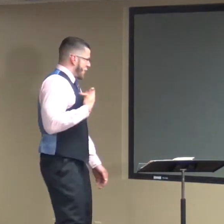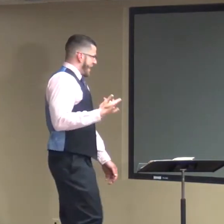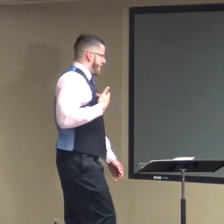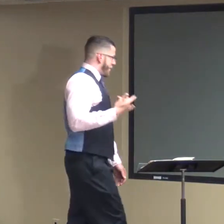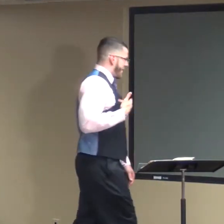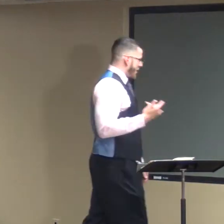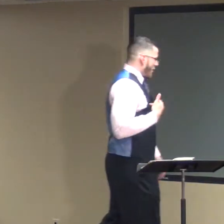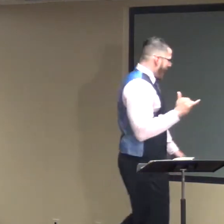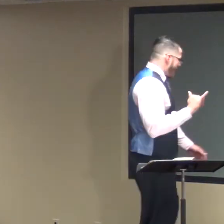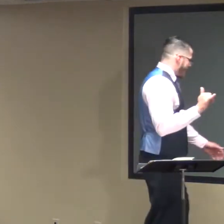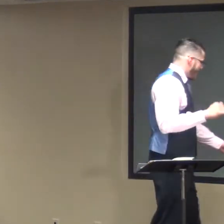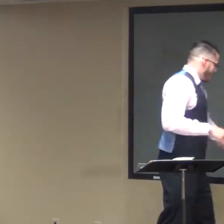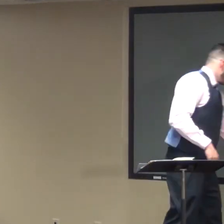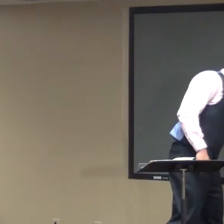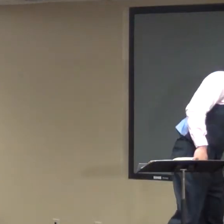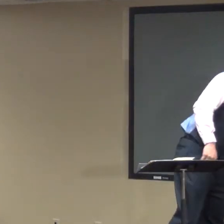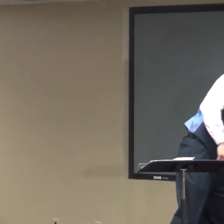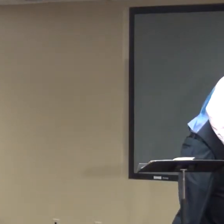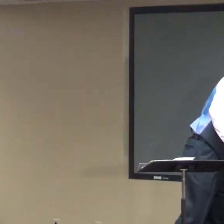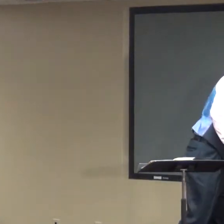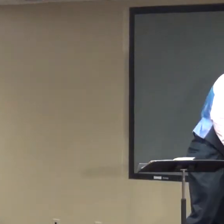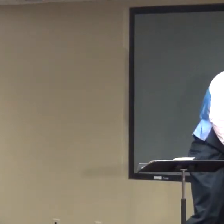If you feel like